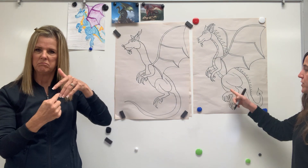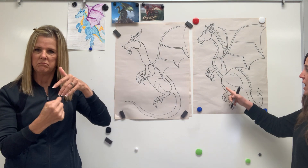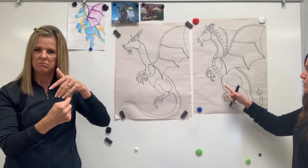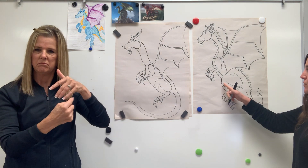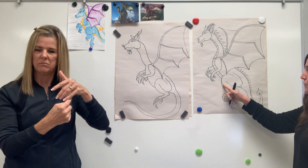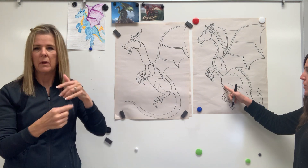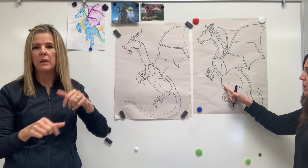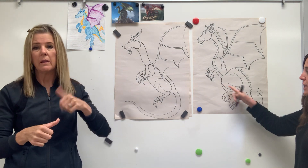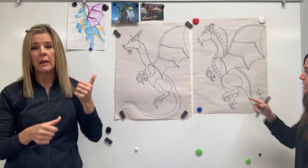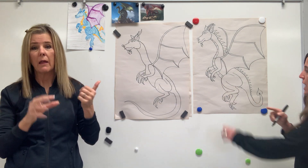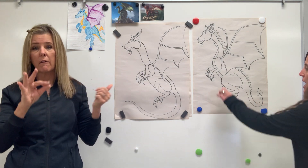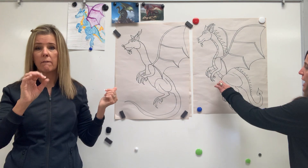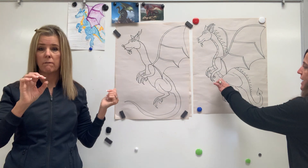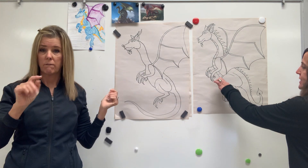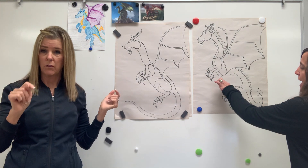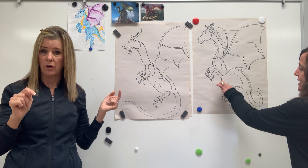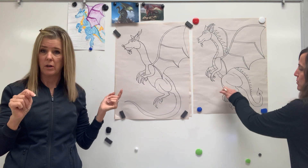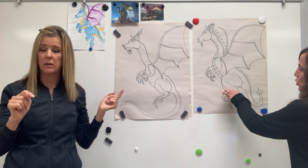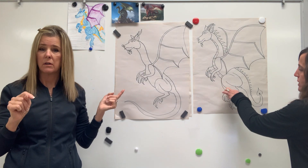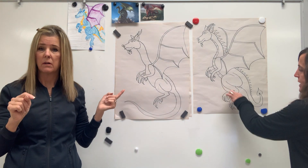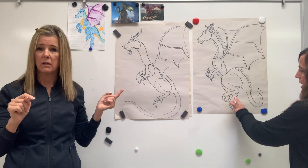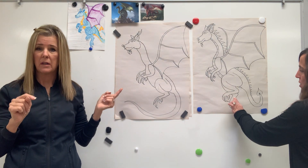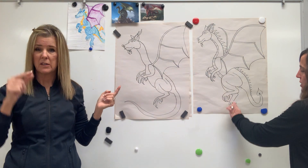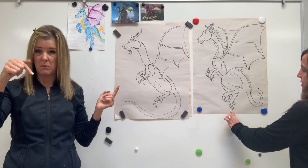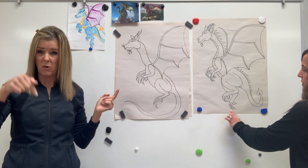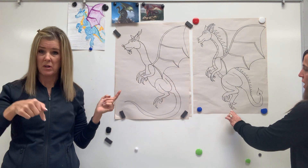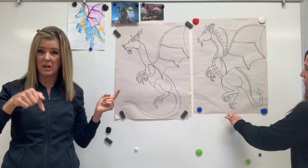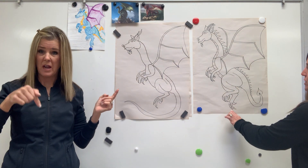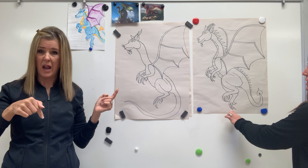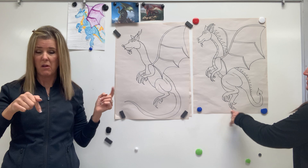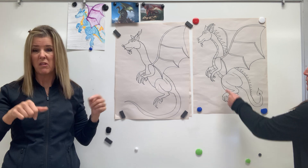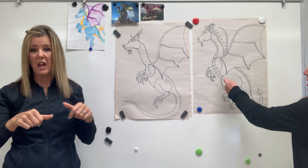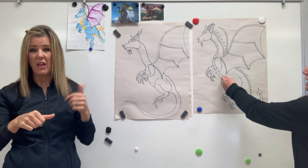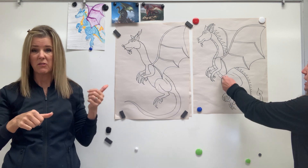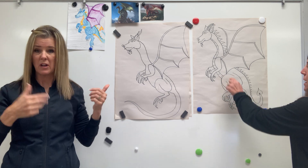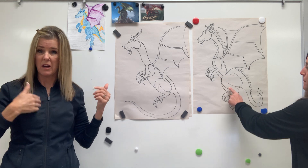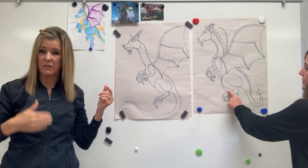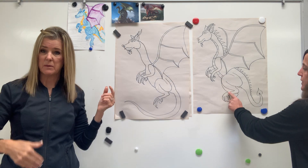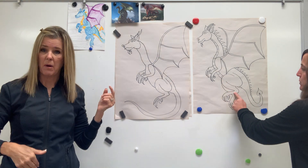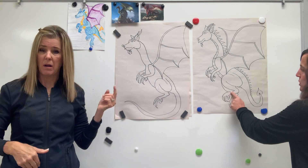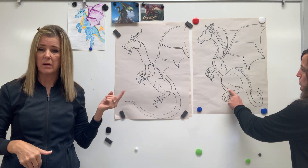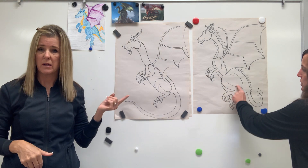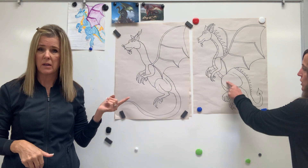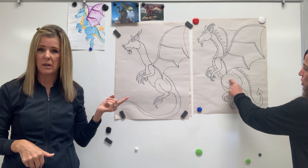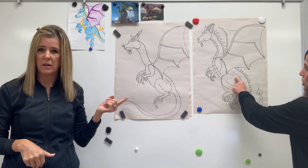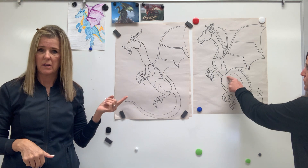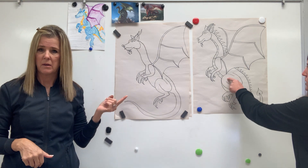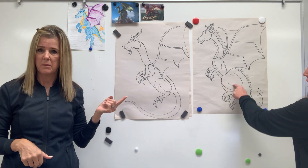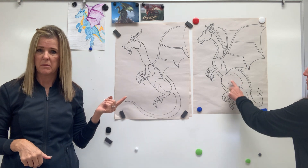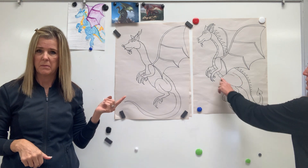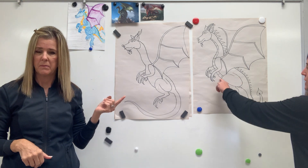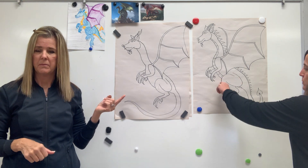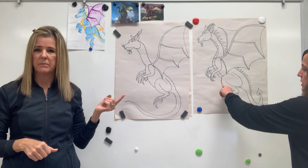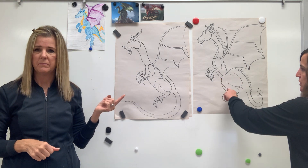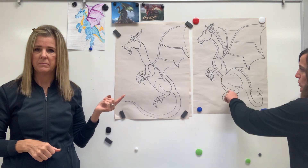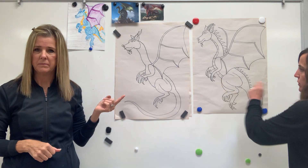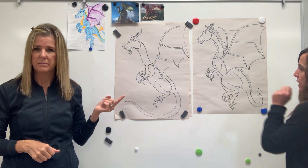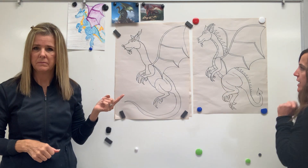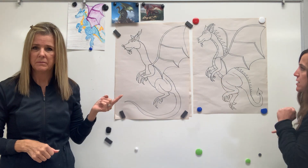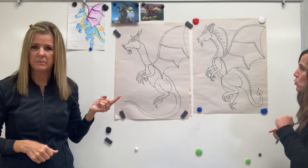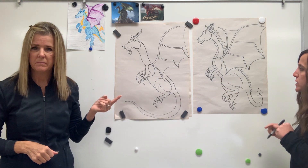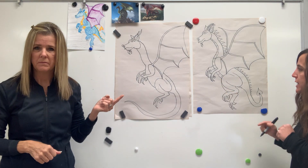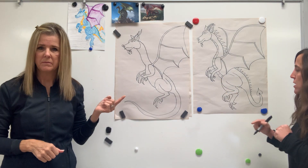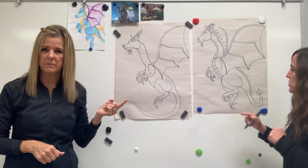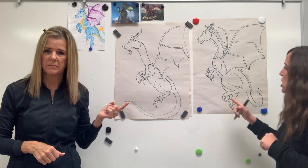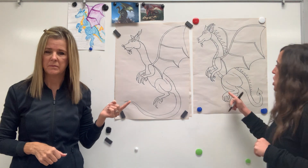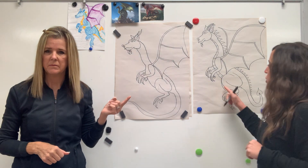And then for the other foot, it's hanging more down. It's on the other side of his body, but this one's really curved up. This one is sort of